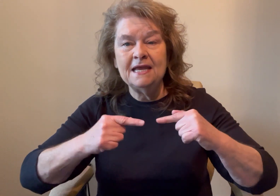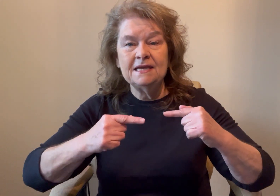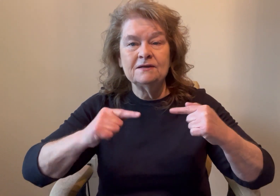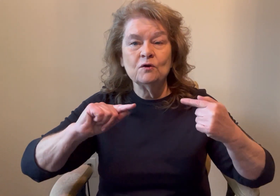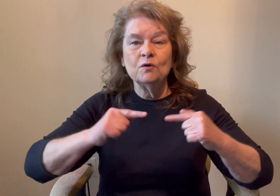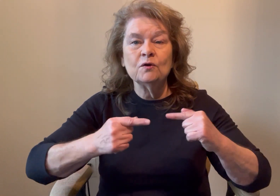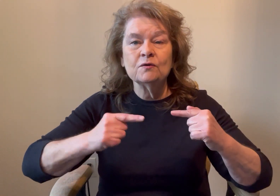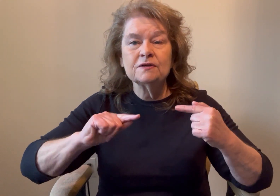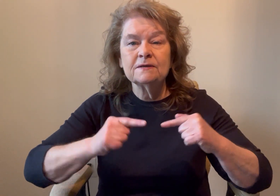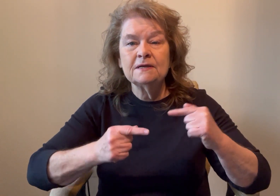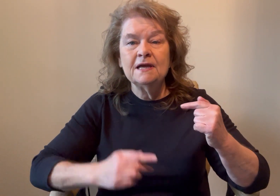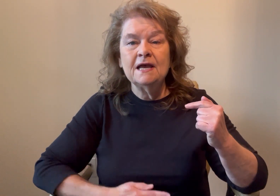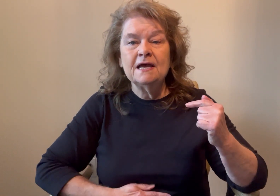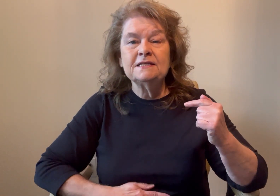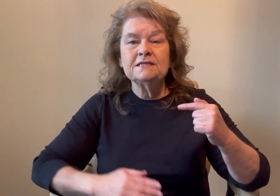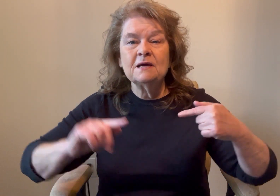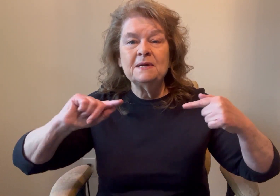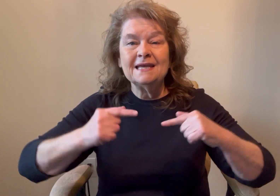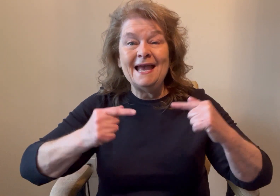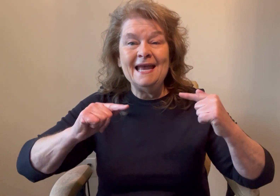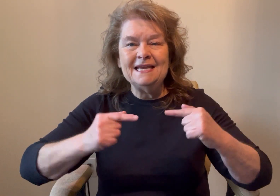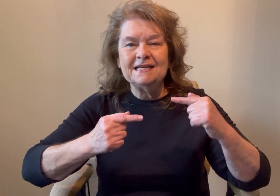pain or hurt. Stomach ache.